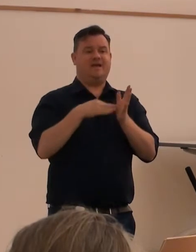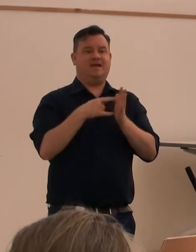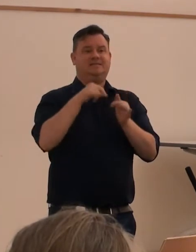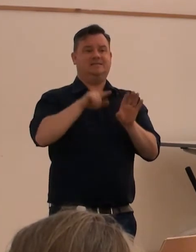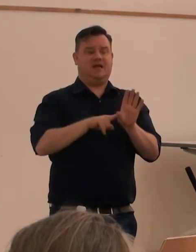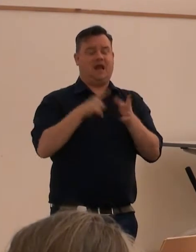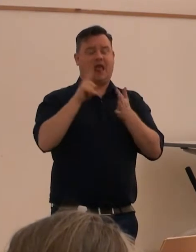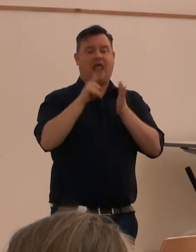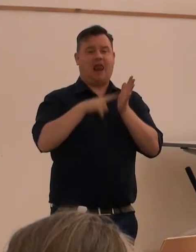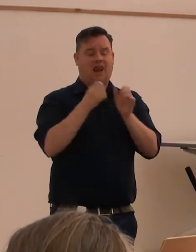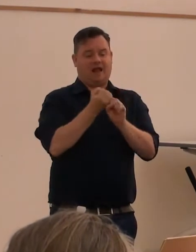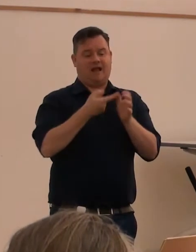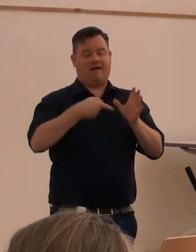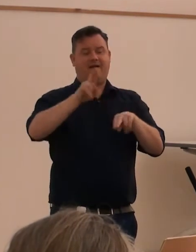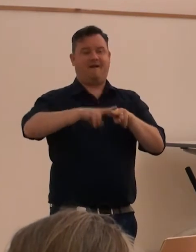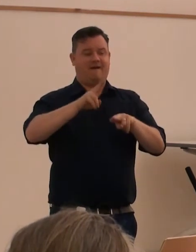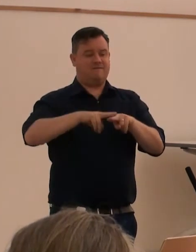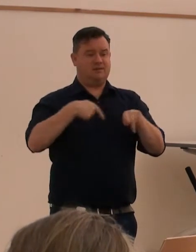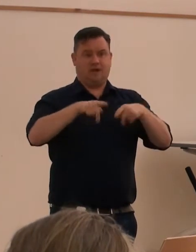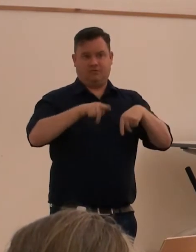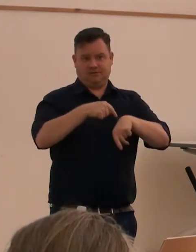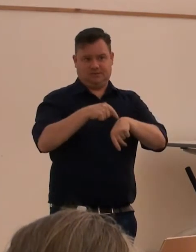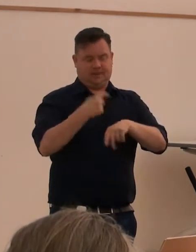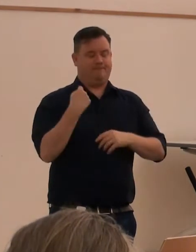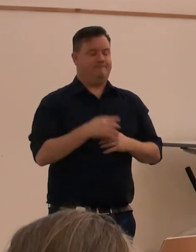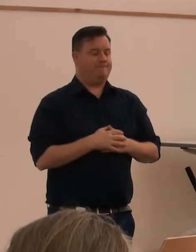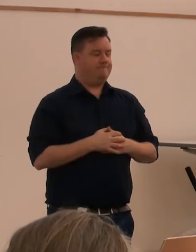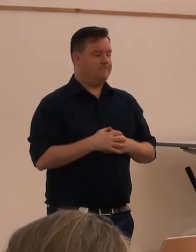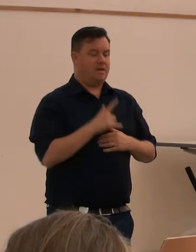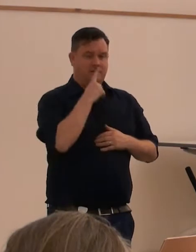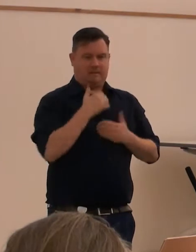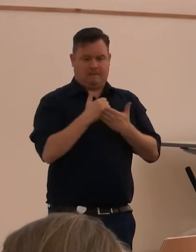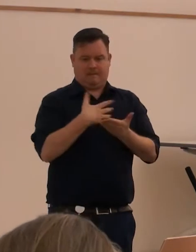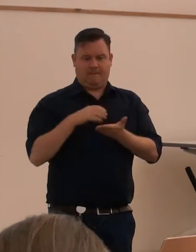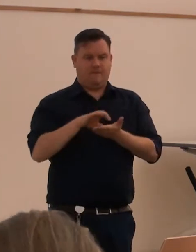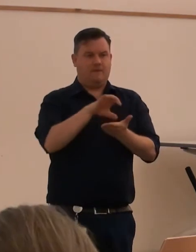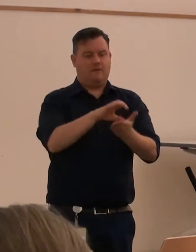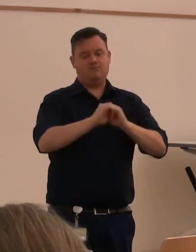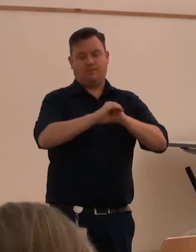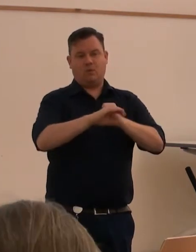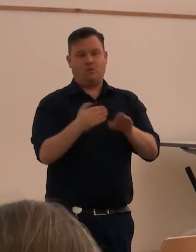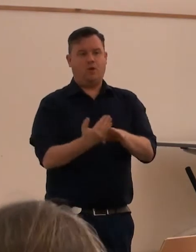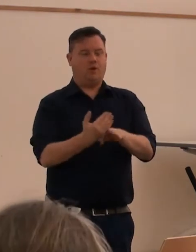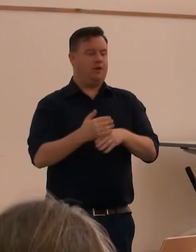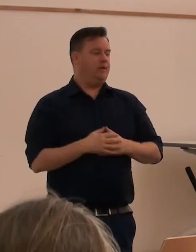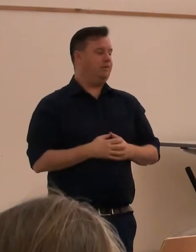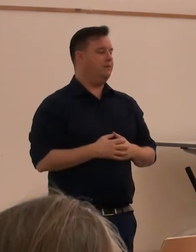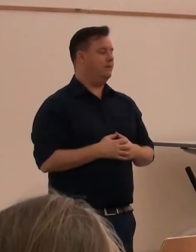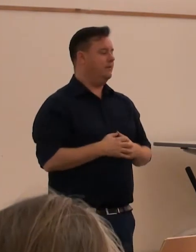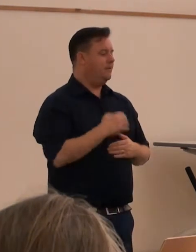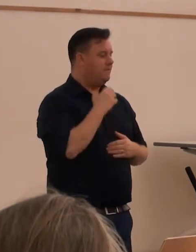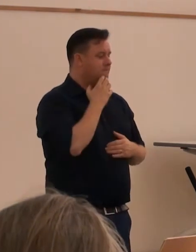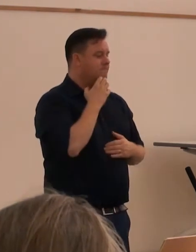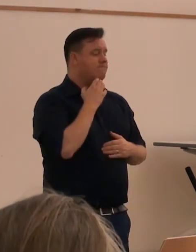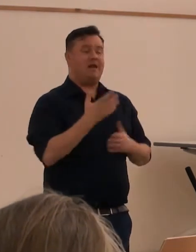who was, I think, the director of LDAF, who helped to fund and promote this work. And that's what